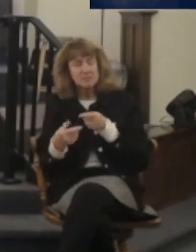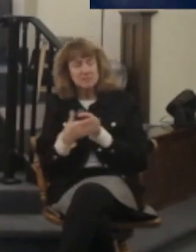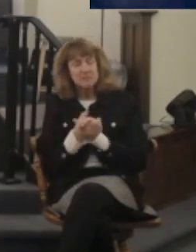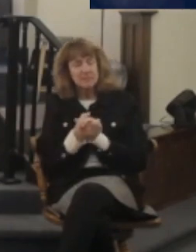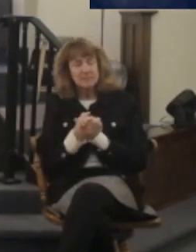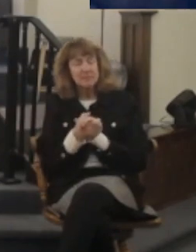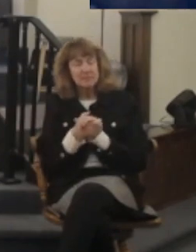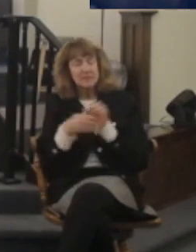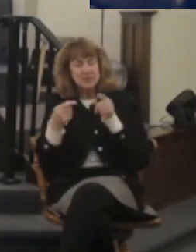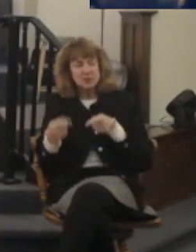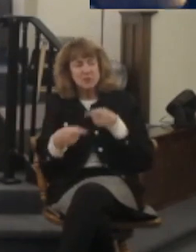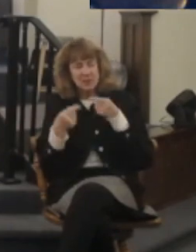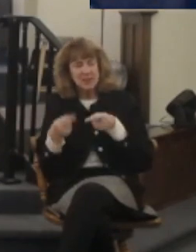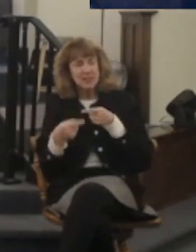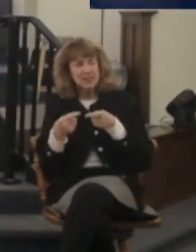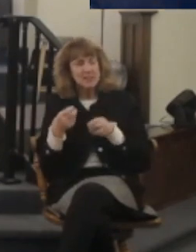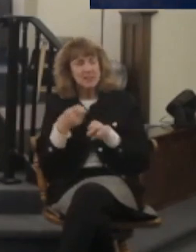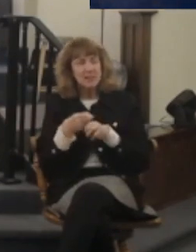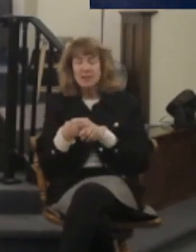it's just